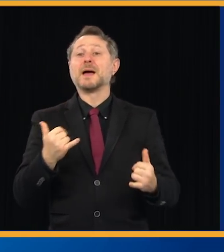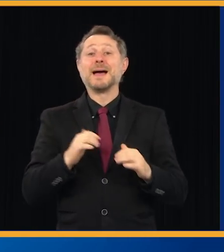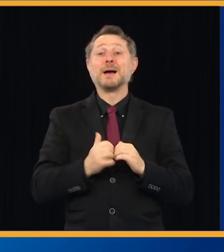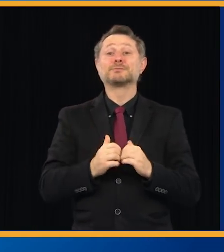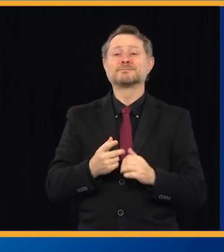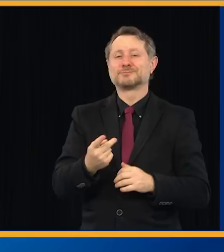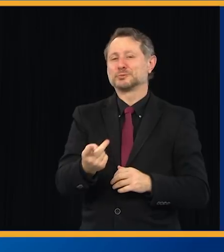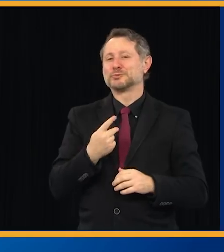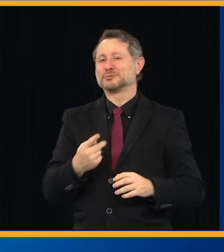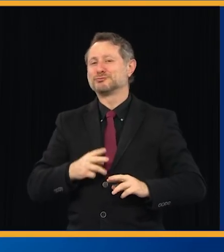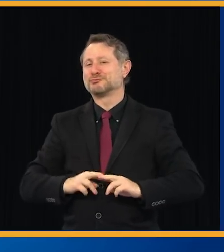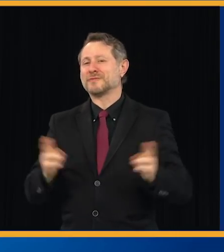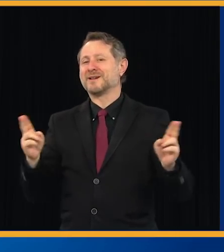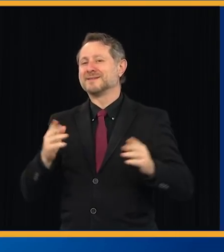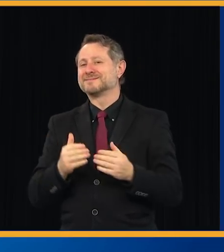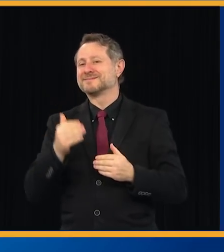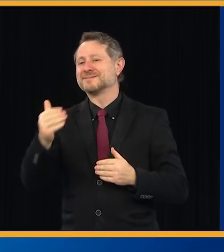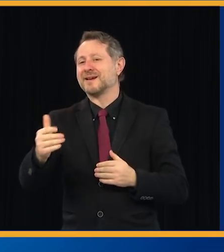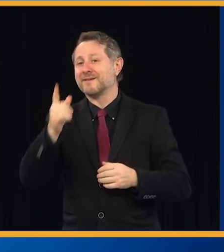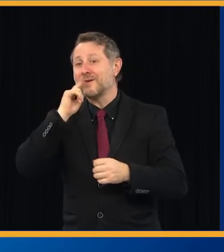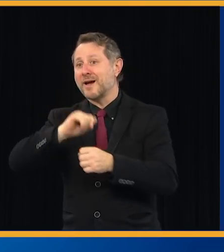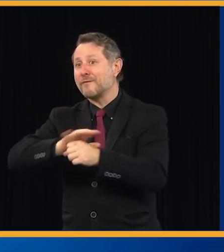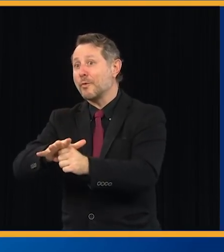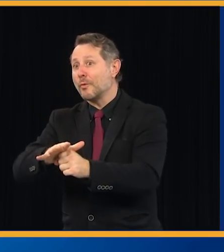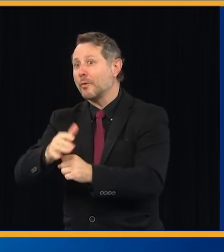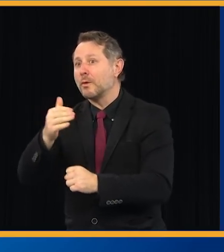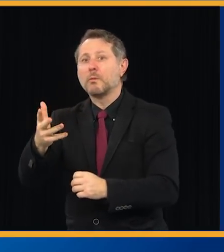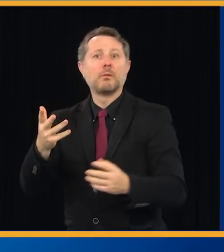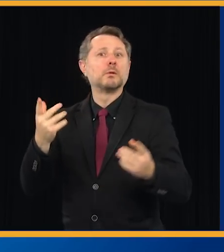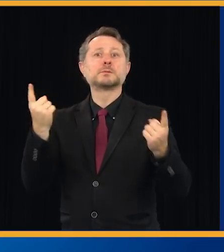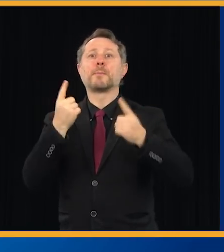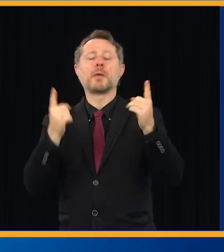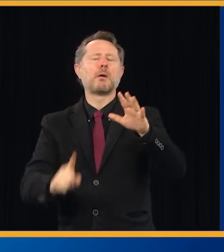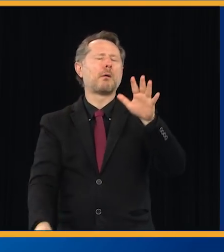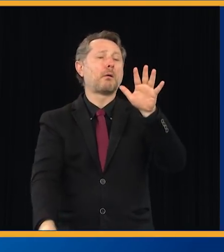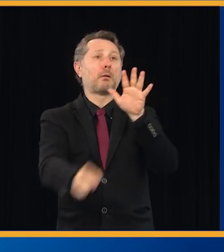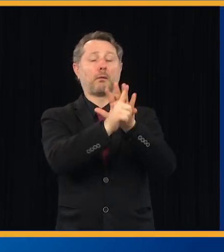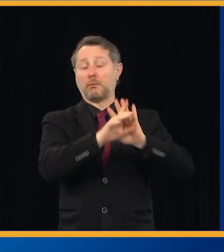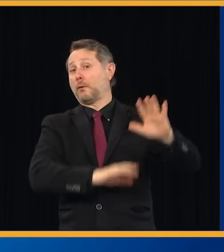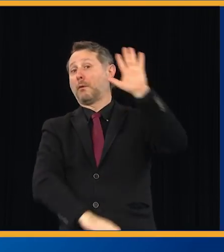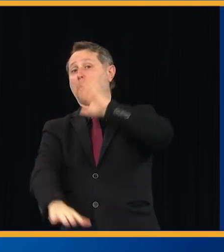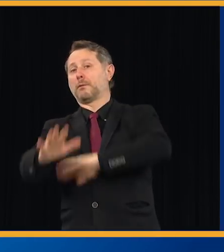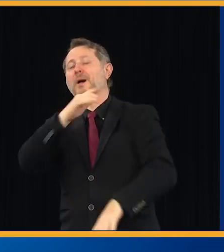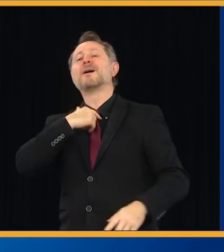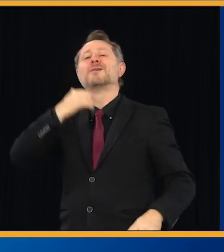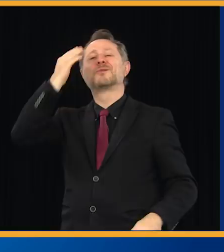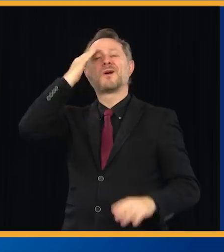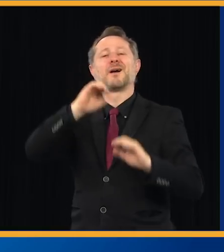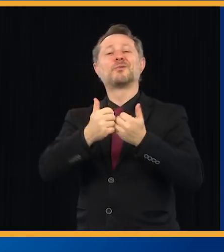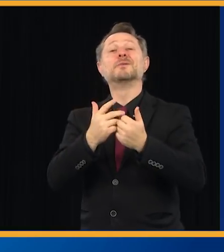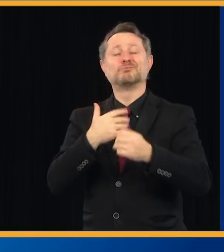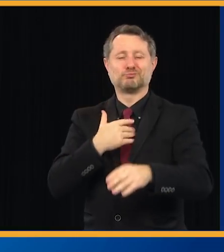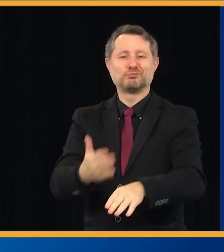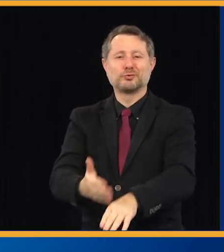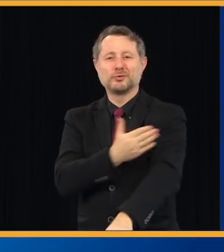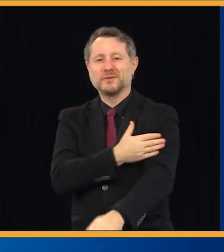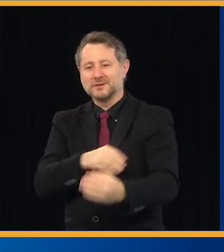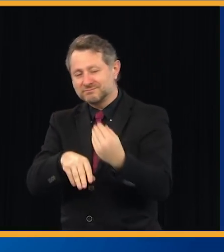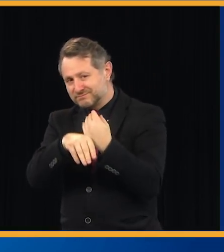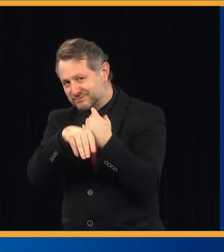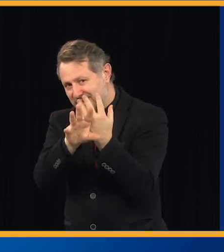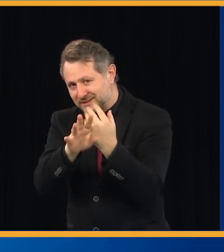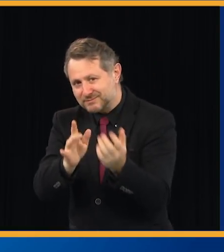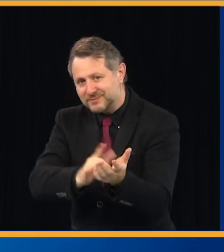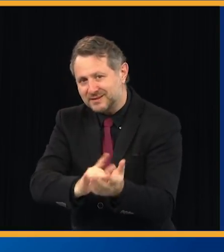next whatever it is? How do we use telemedicine better? How do we better allocate our health resources? How do we